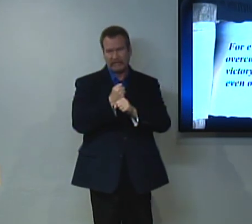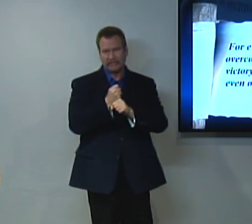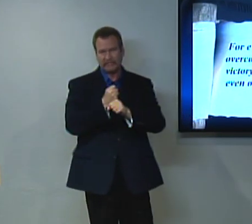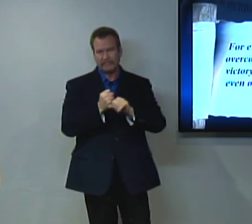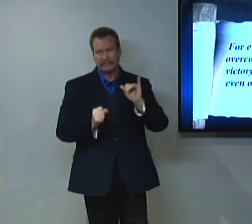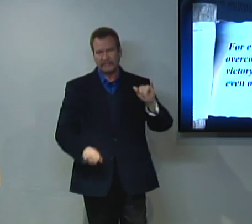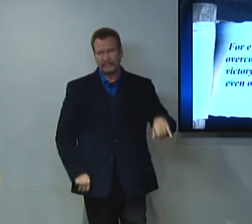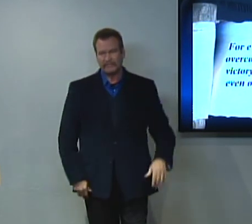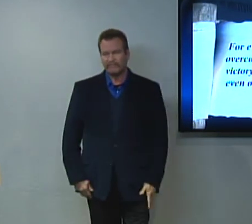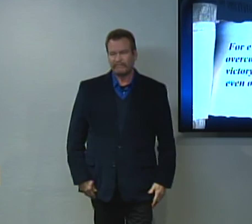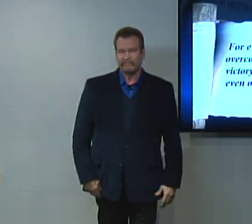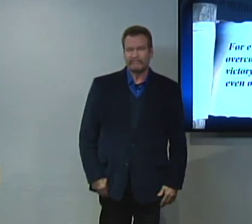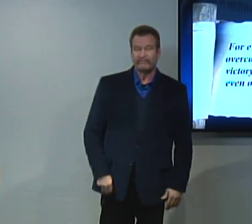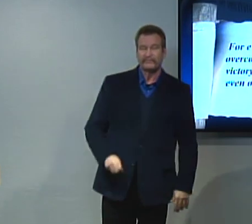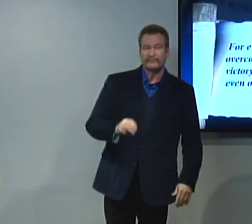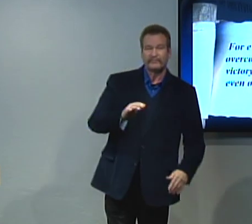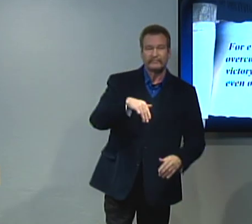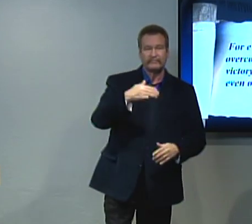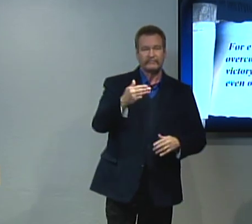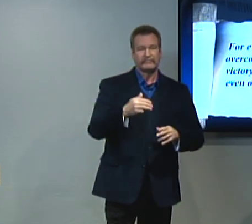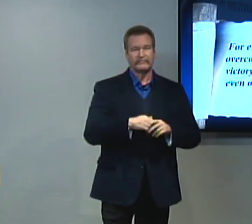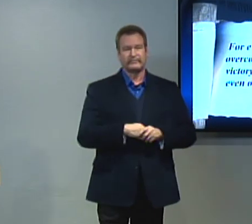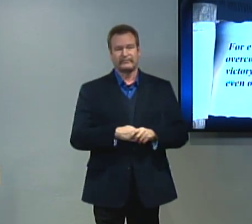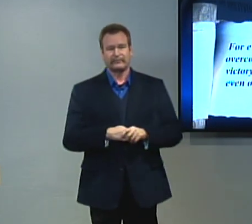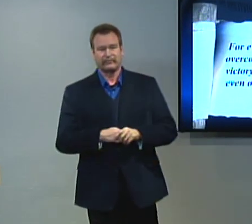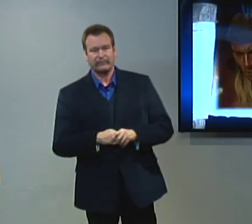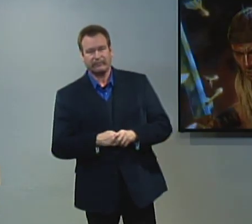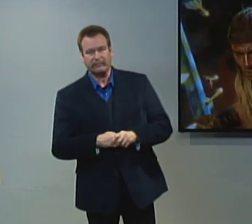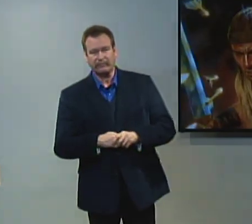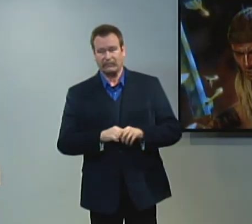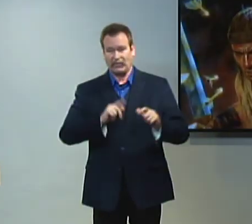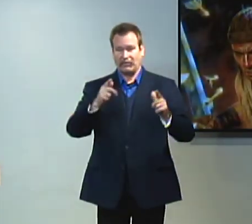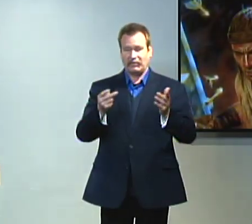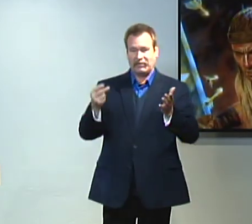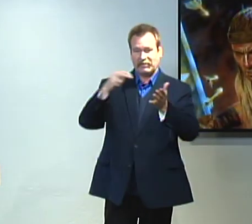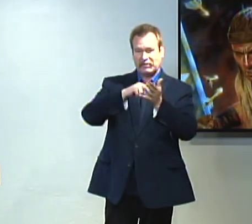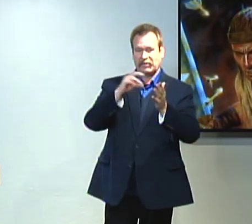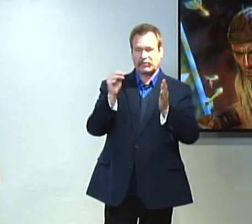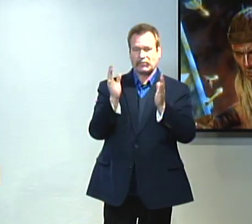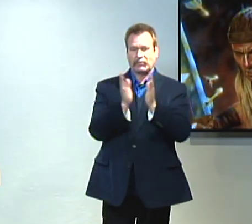will have the victory, that you will overcome the world? Let's stand.